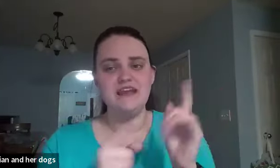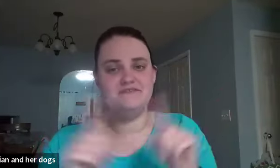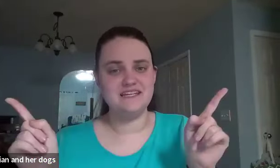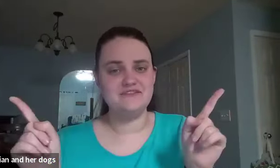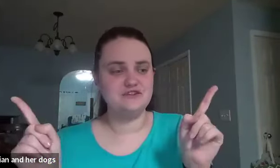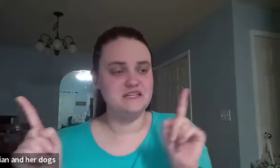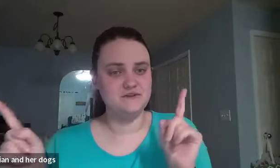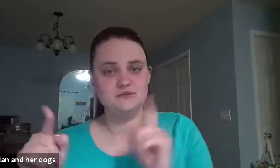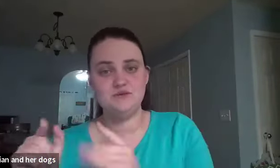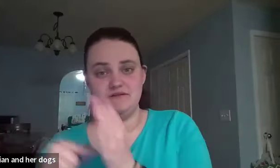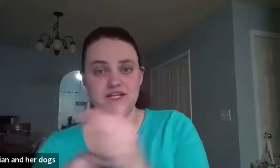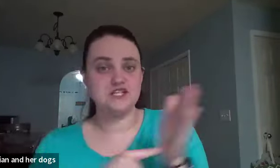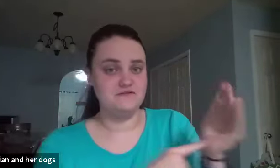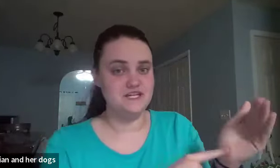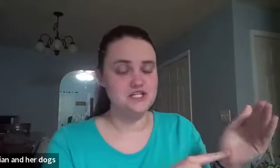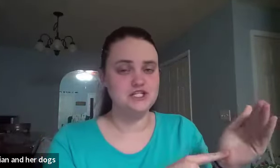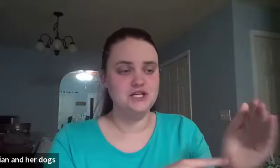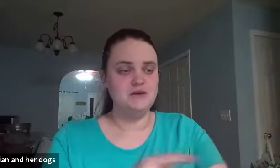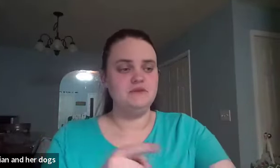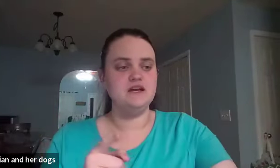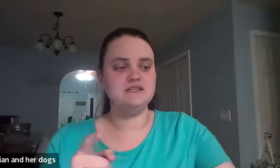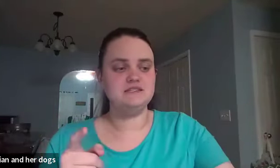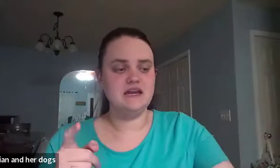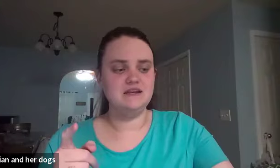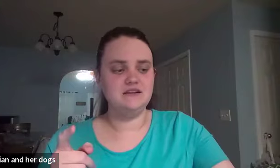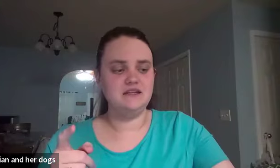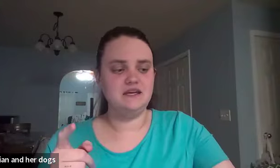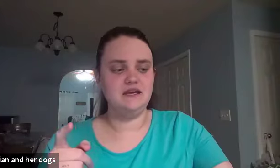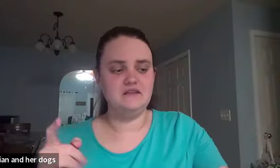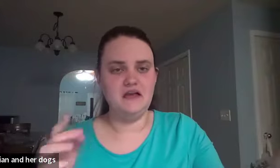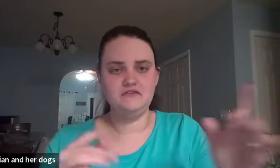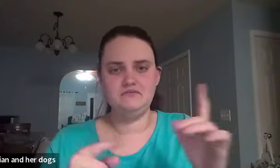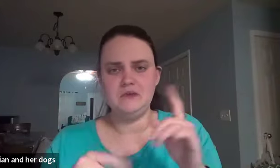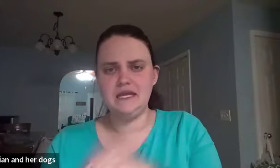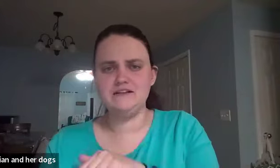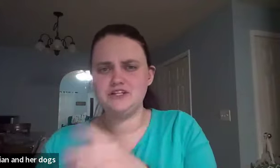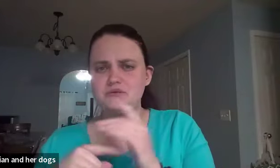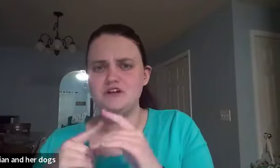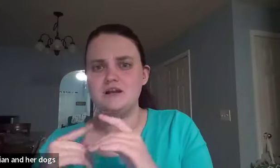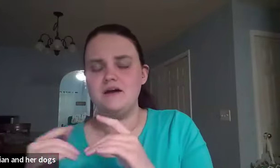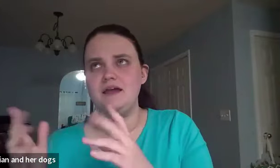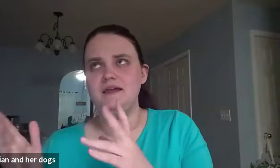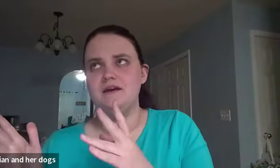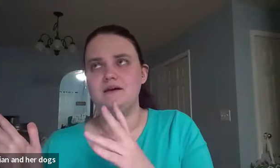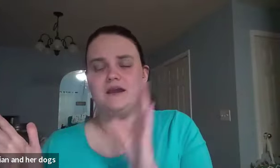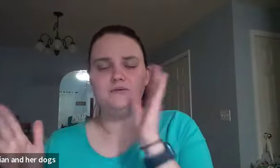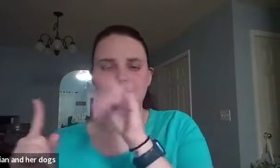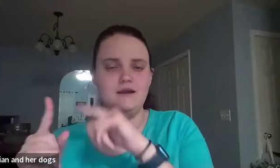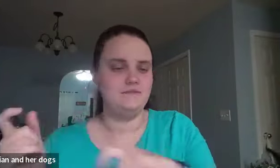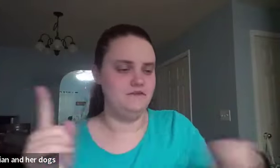like I have to say there's the difference between fish and fish, because technically, like in English, like we'll talk about like, I know I'm